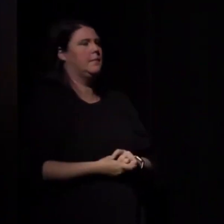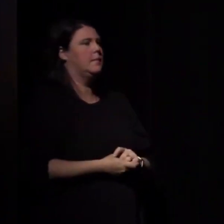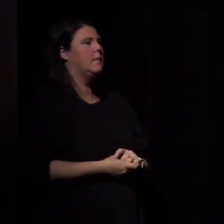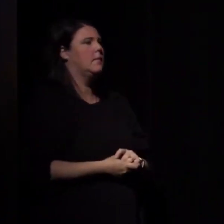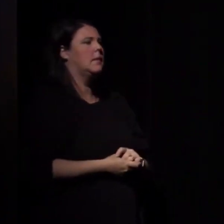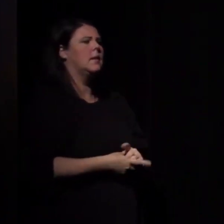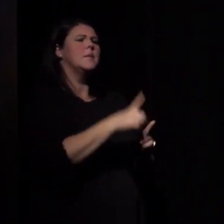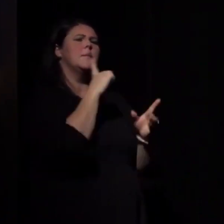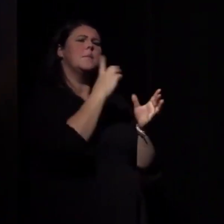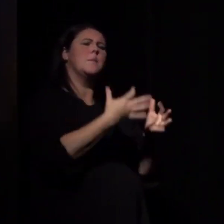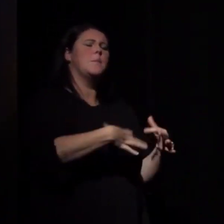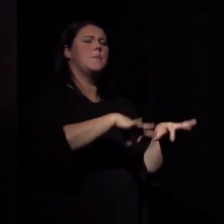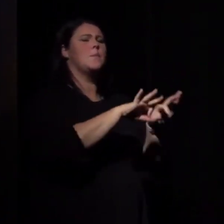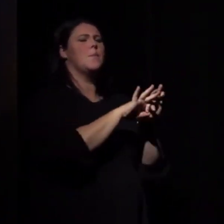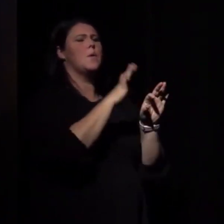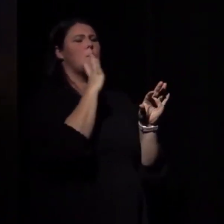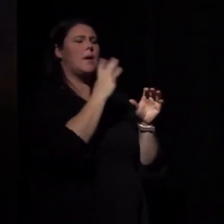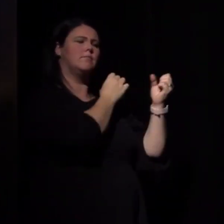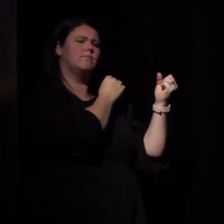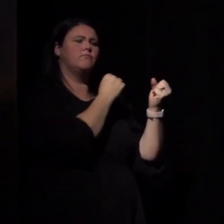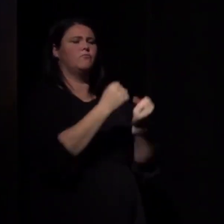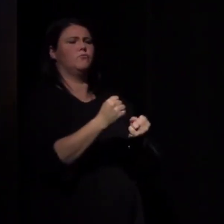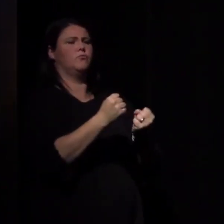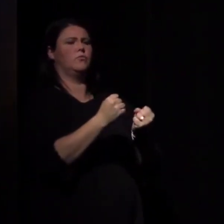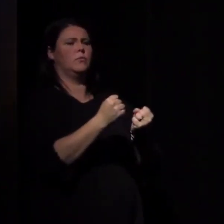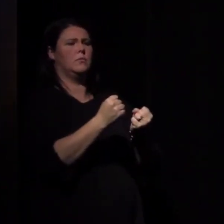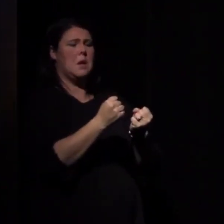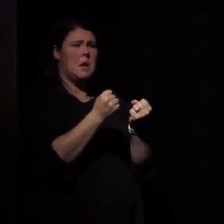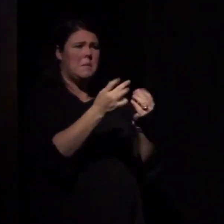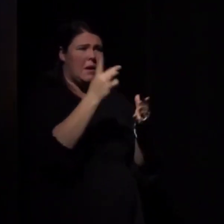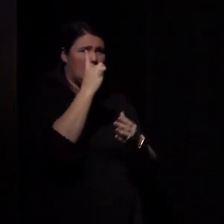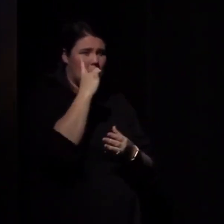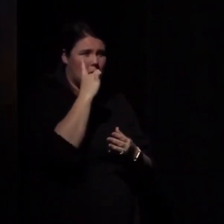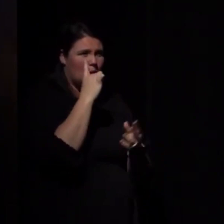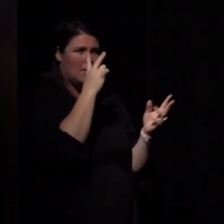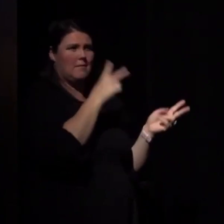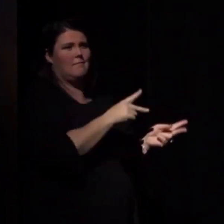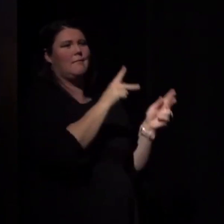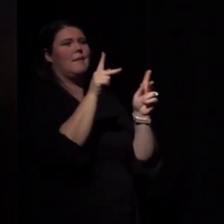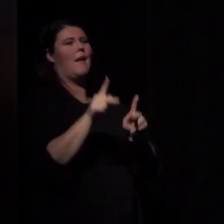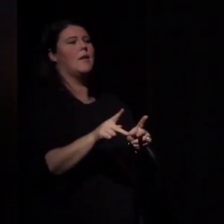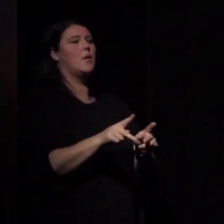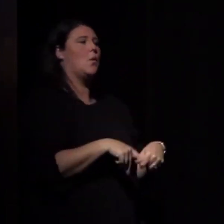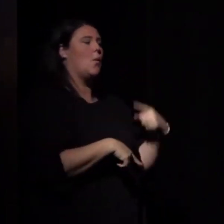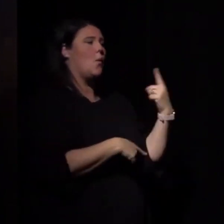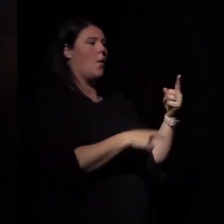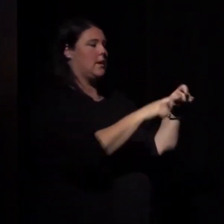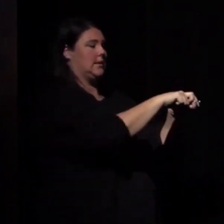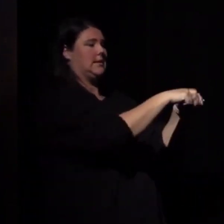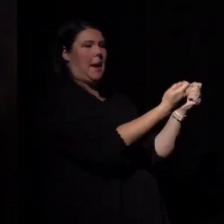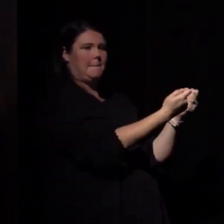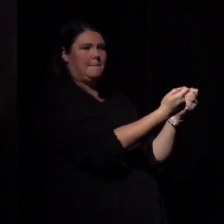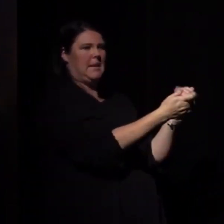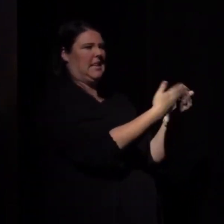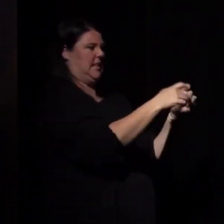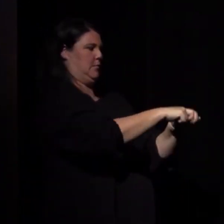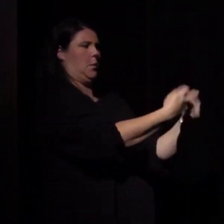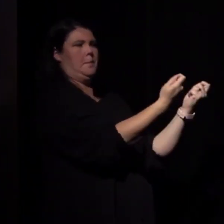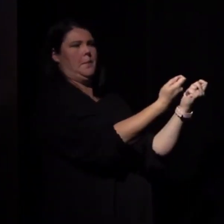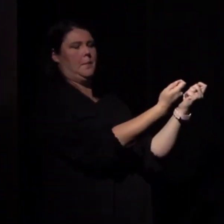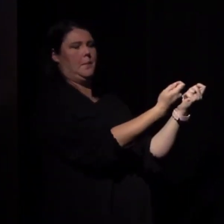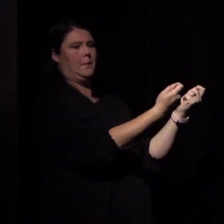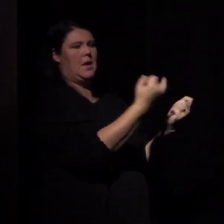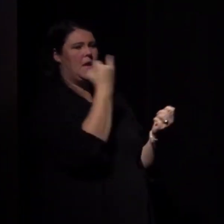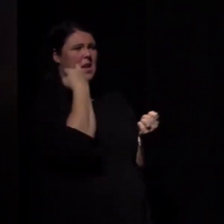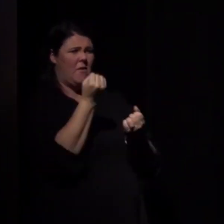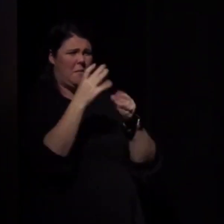Unity is important because unity creates strength. I'm sure many of you have heard the analogy about if you hold one pencil and snap it, it breaks really easy, and if you